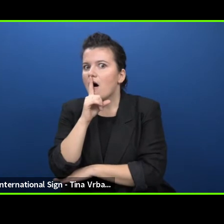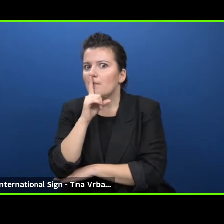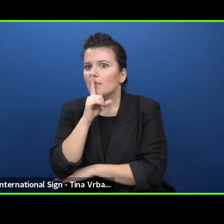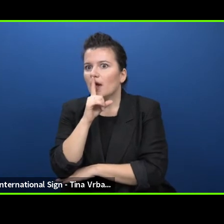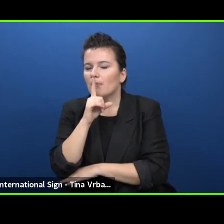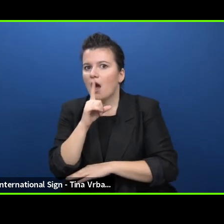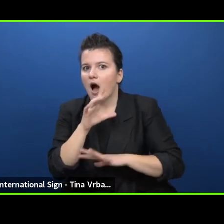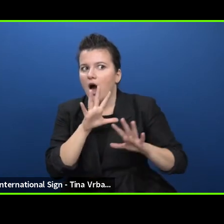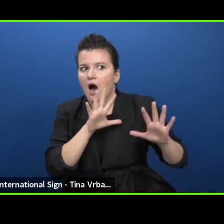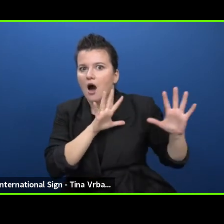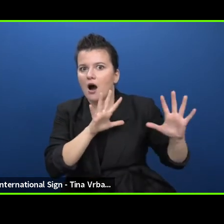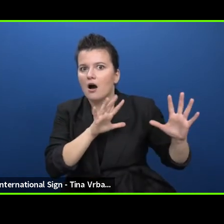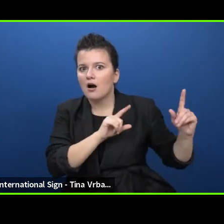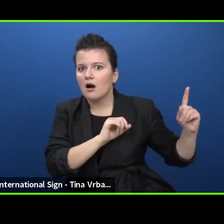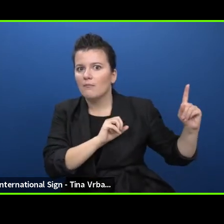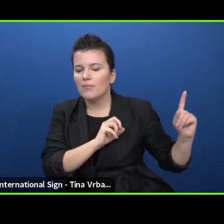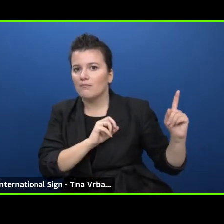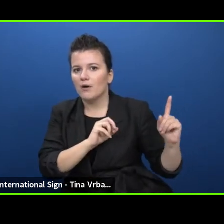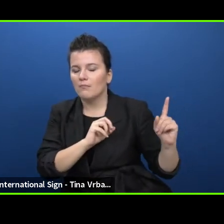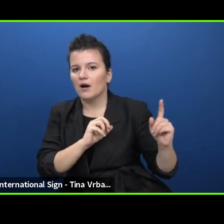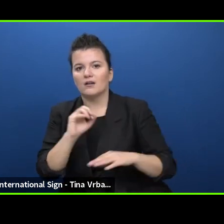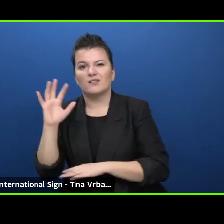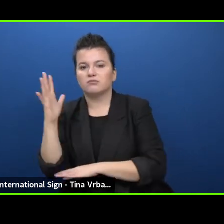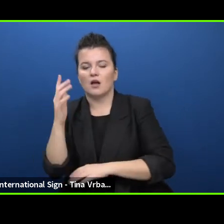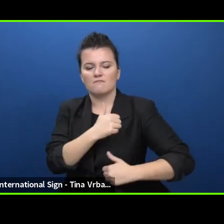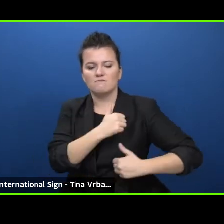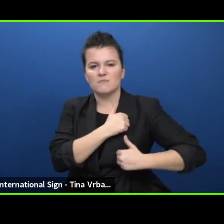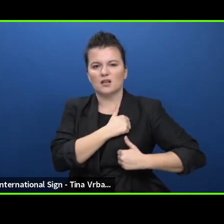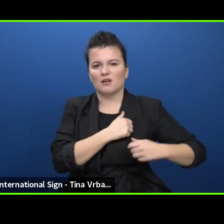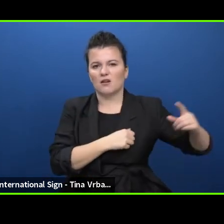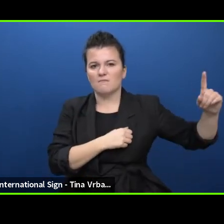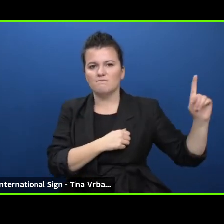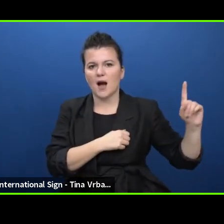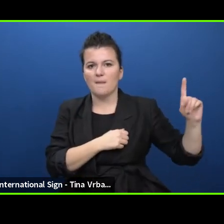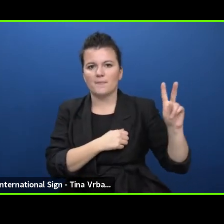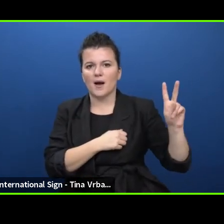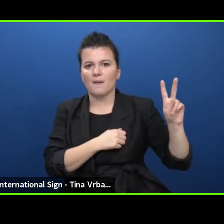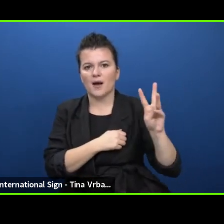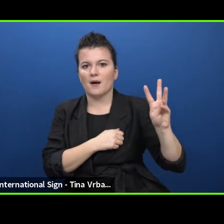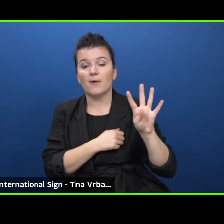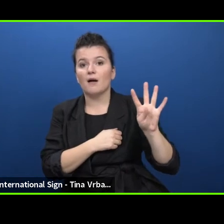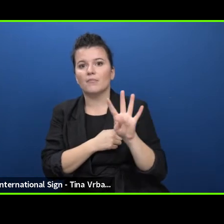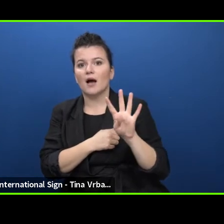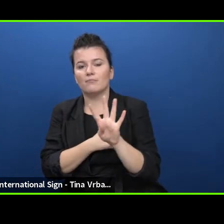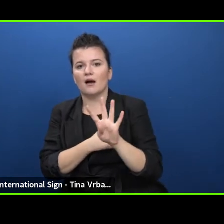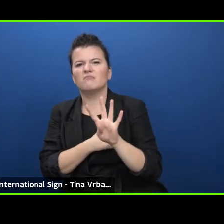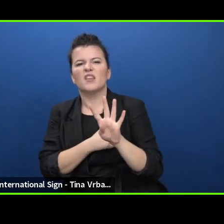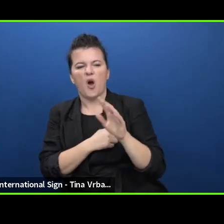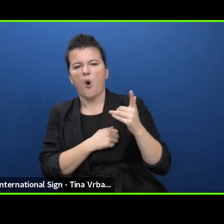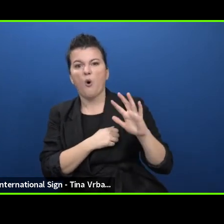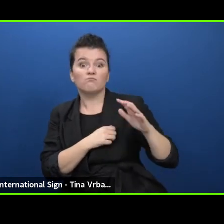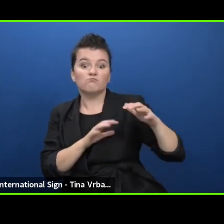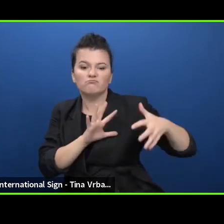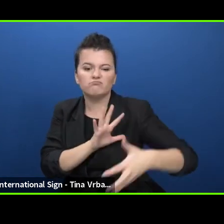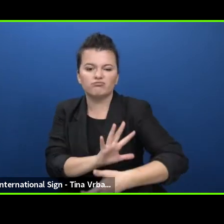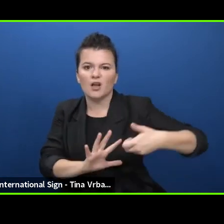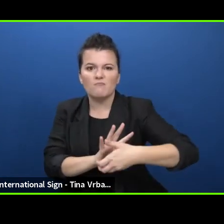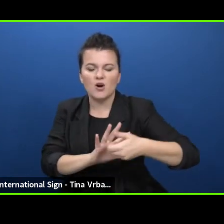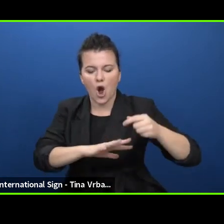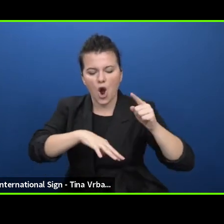Paramilitaries, drug traffickers, gold diggers, illegal lodgers. They look for victims,